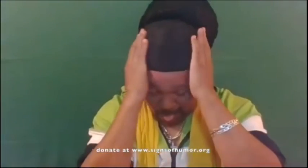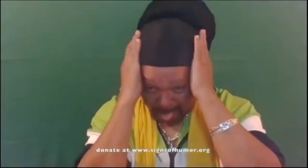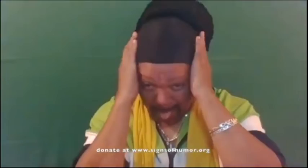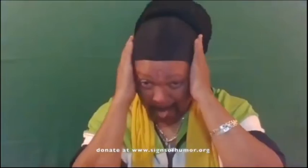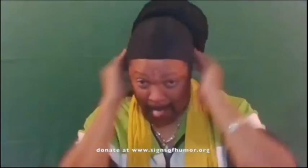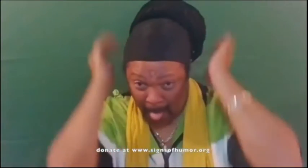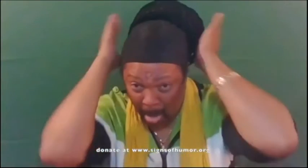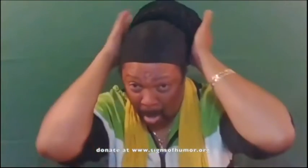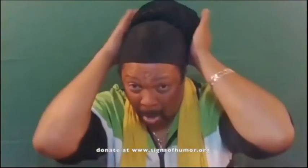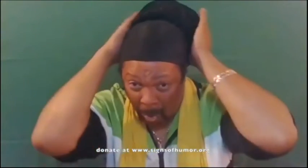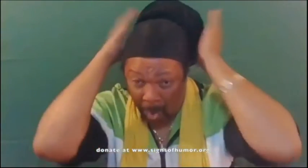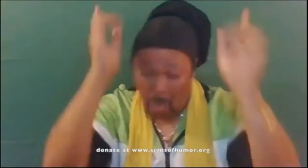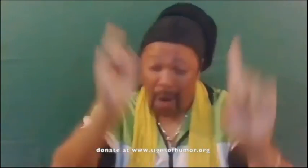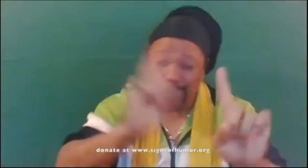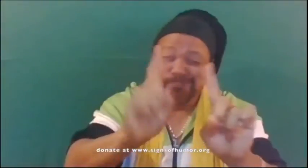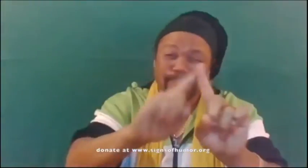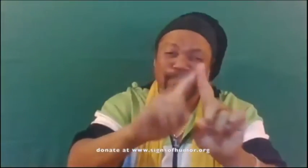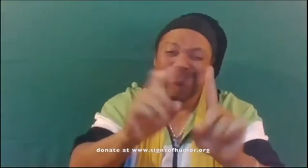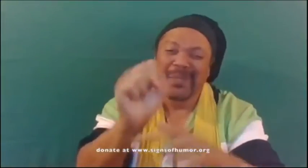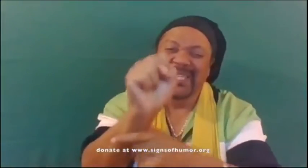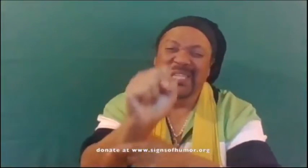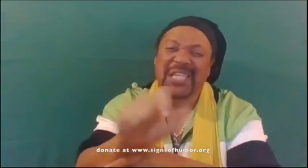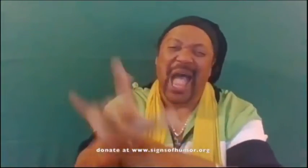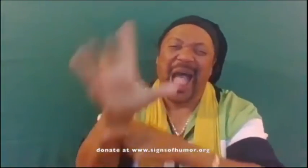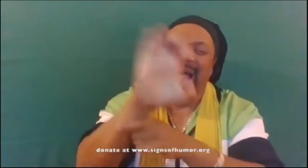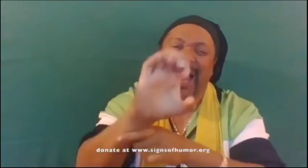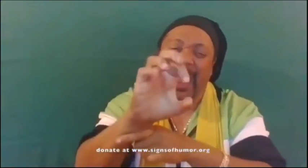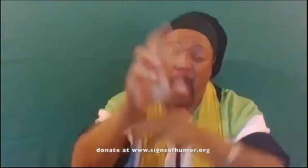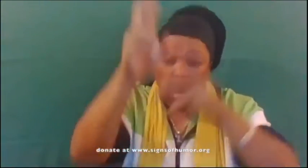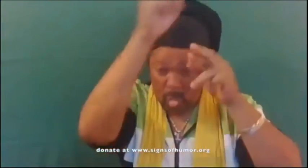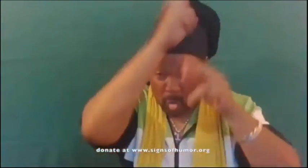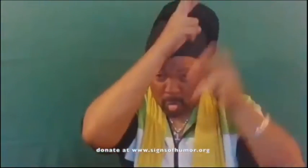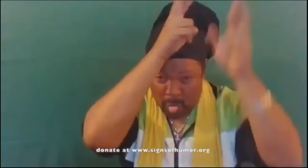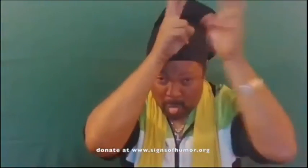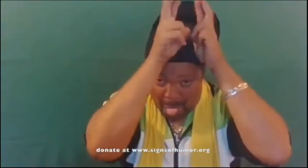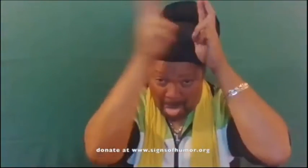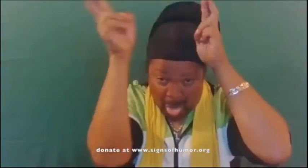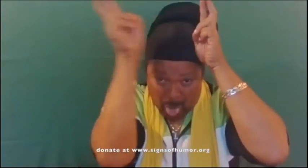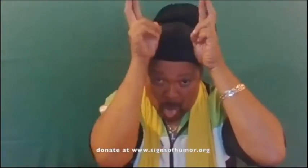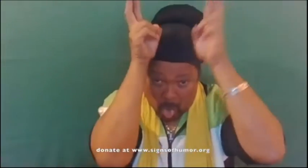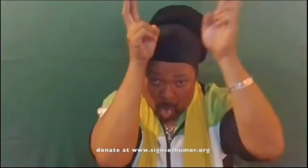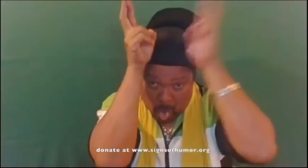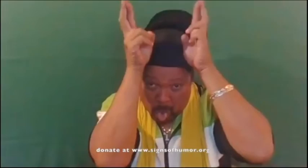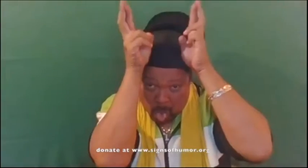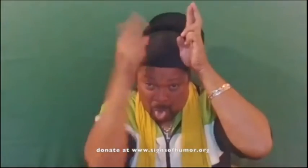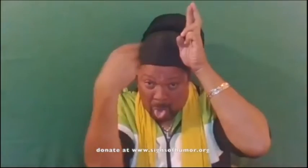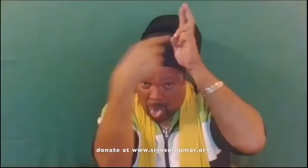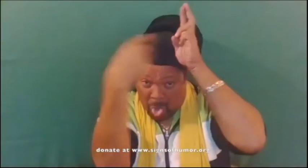see it? I mean, it's wrapped up right now, but you know, trust and believe. We are some of the most stylish people on the face